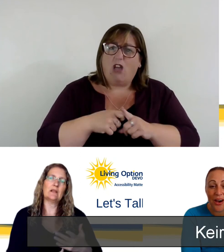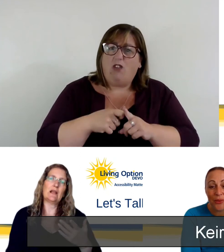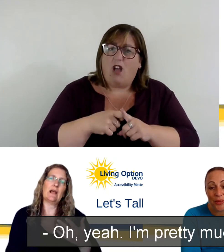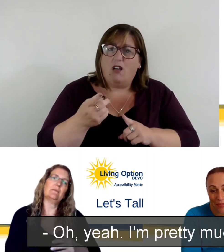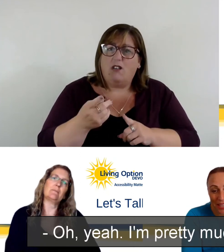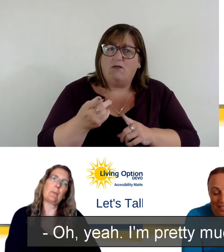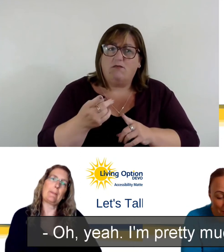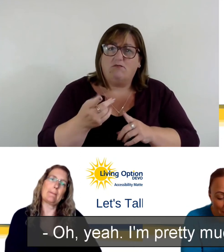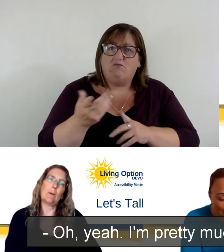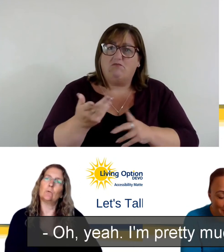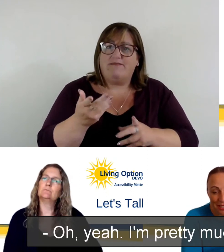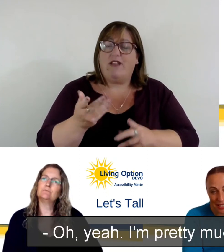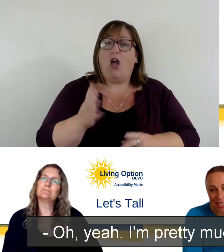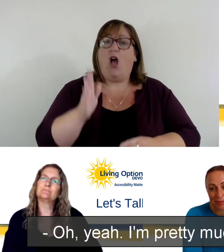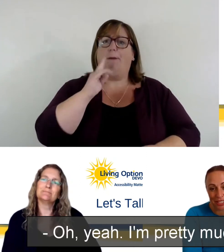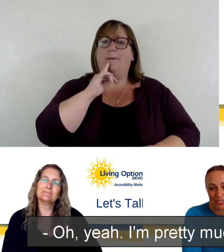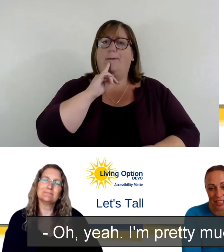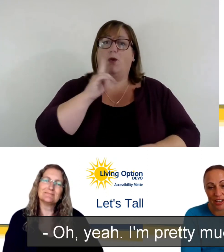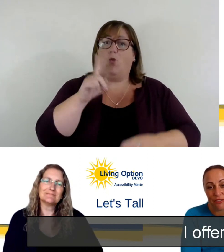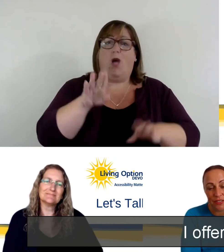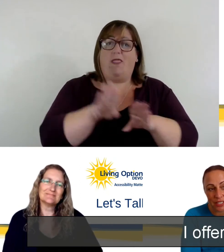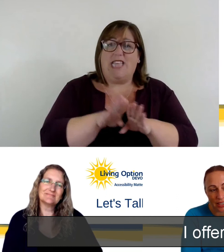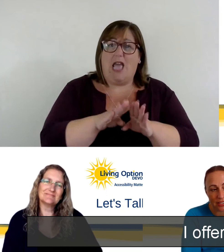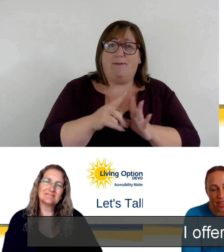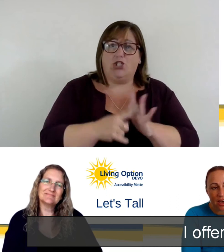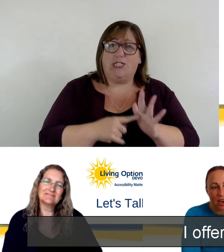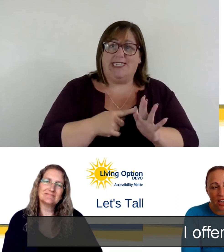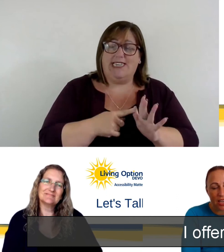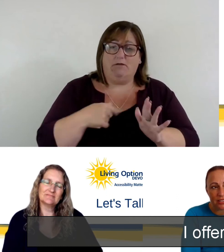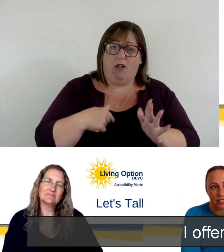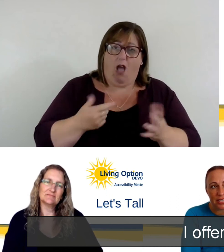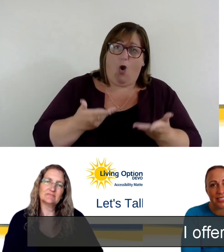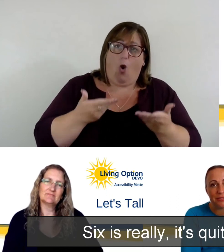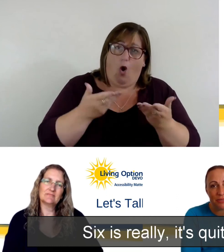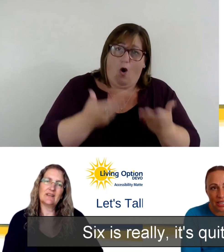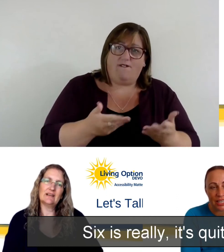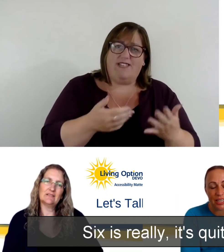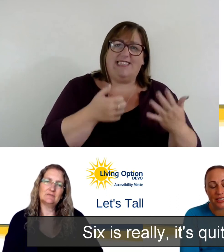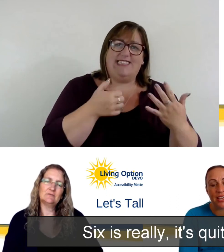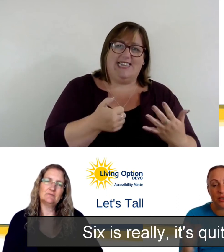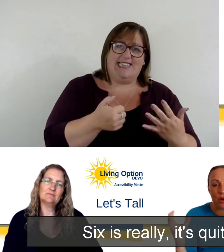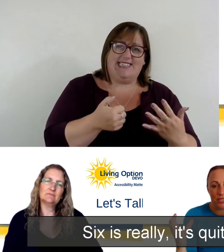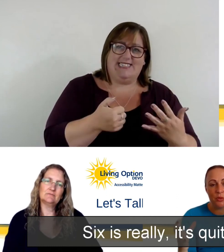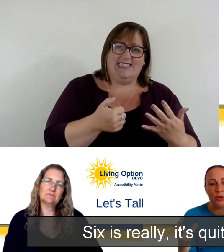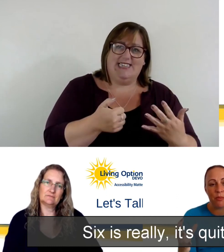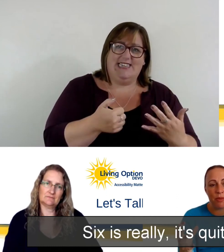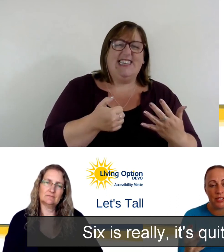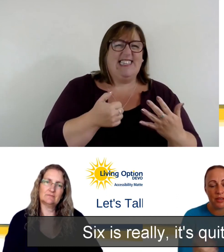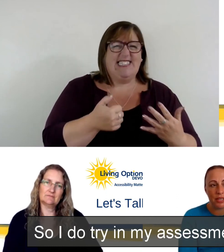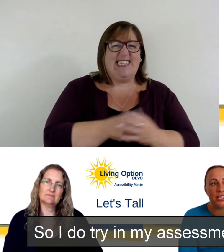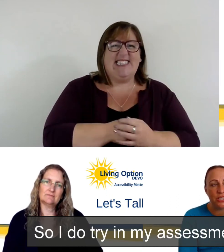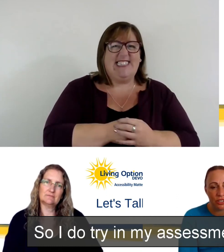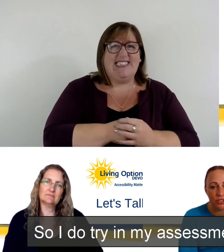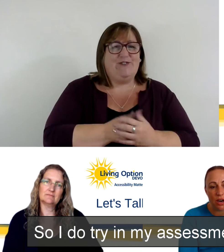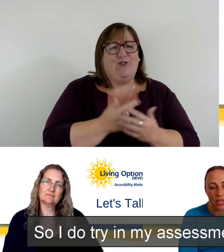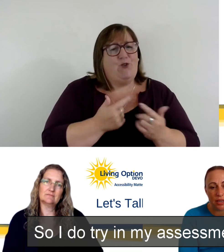Keira. Oh yeah, I say I pretty much the same as Justine. I offer 6. 6 is really, it's quite a small number,